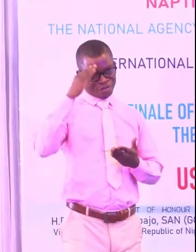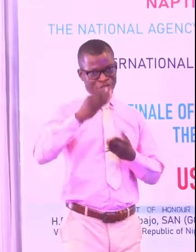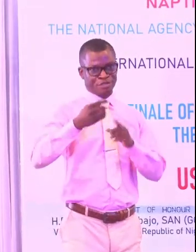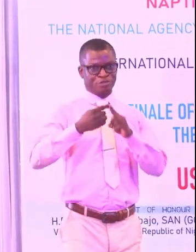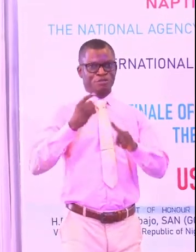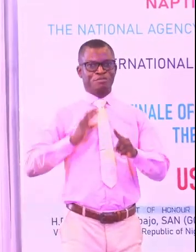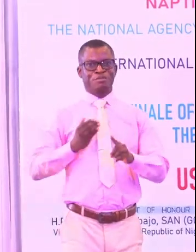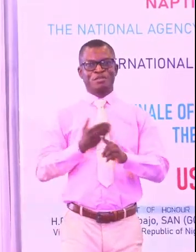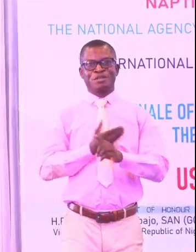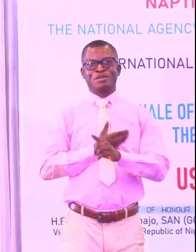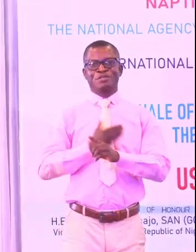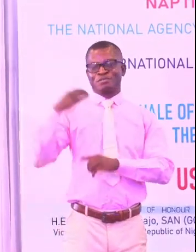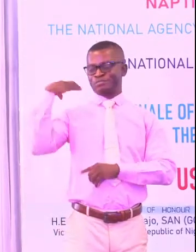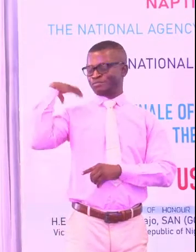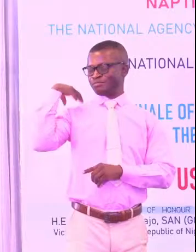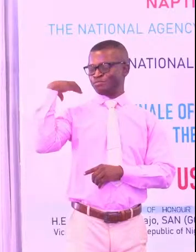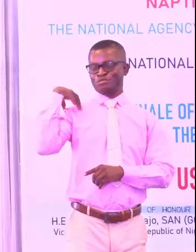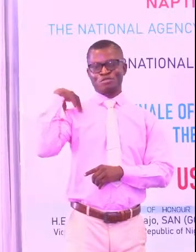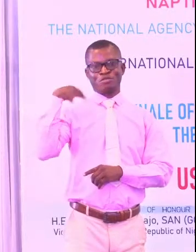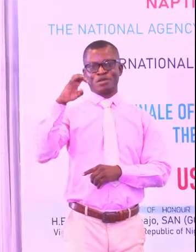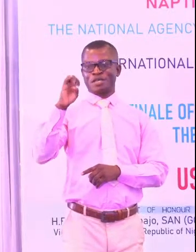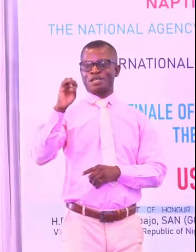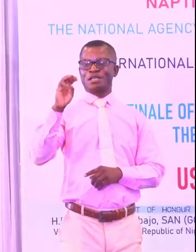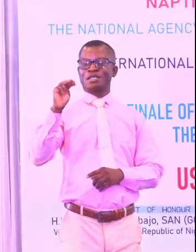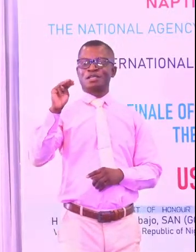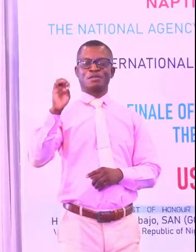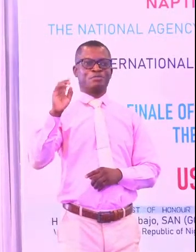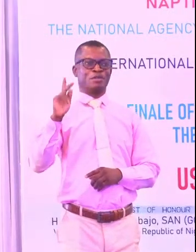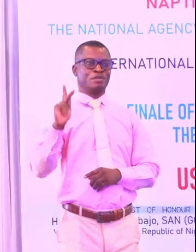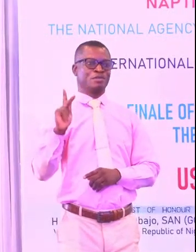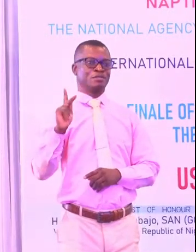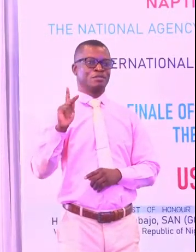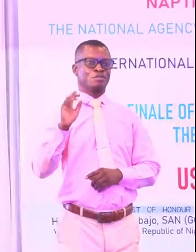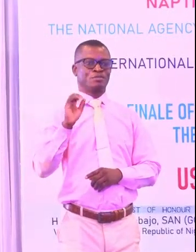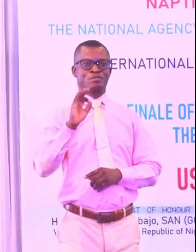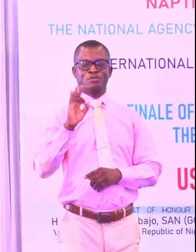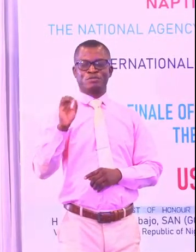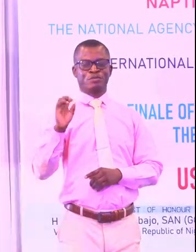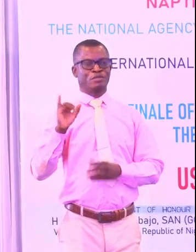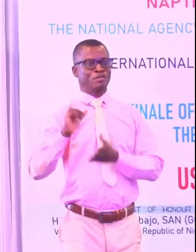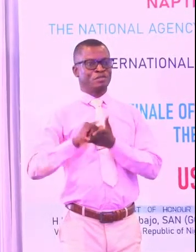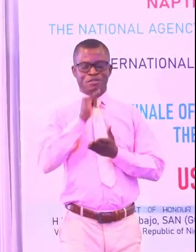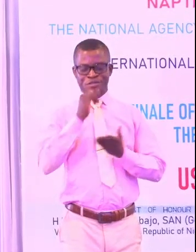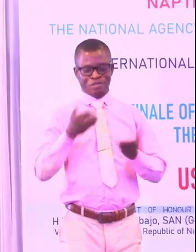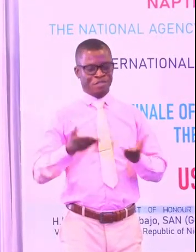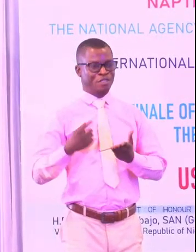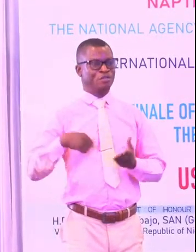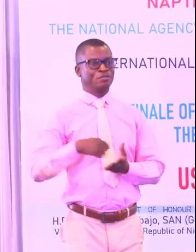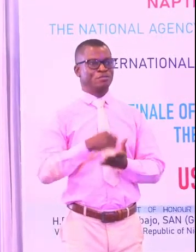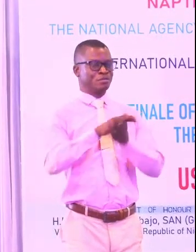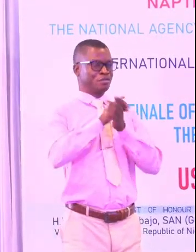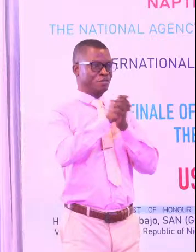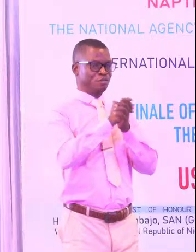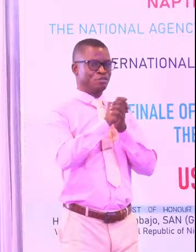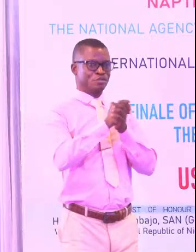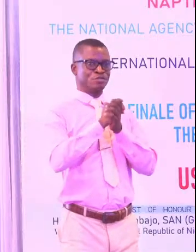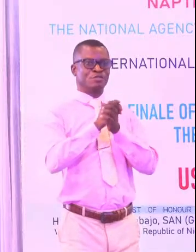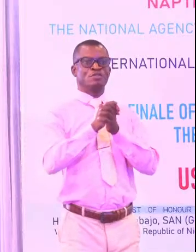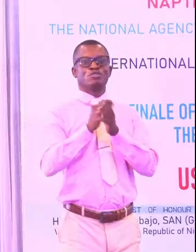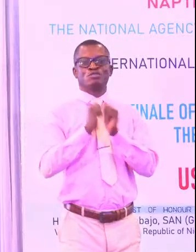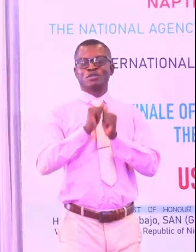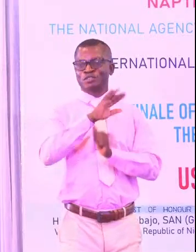Ofo, who of course is unavoidably absent here. We congratulate you on your many